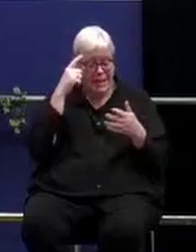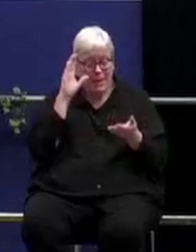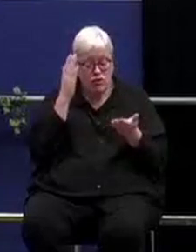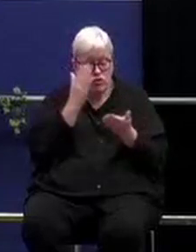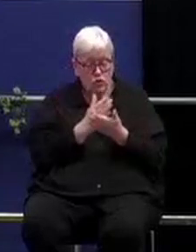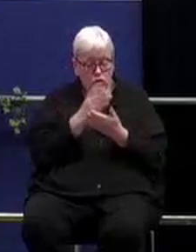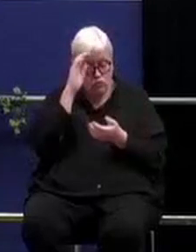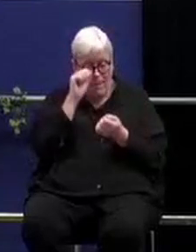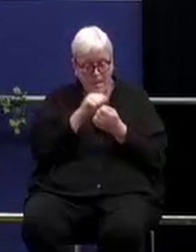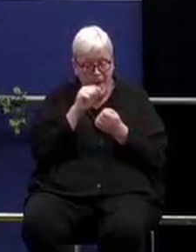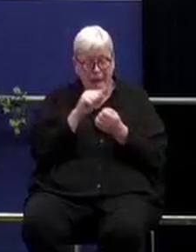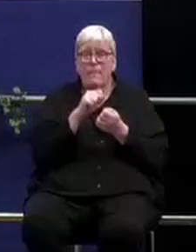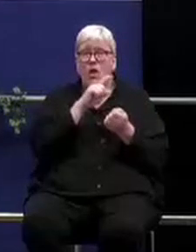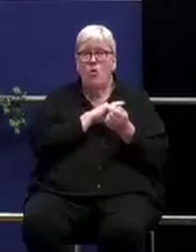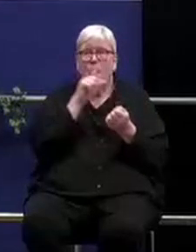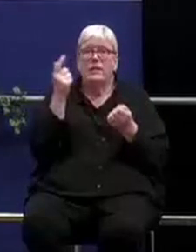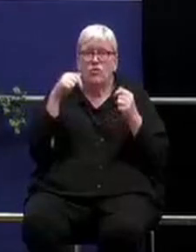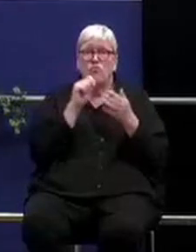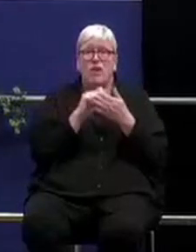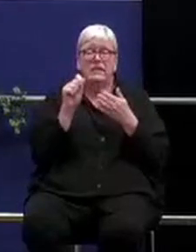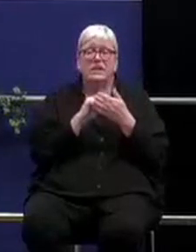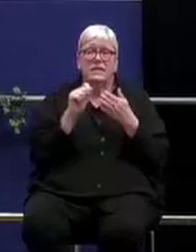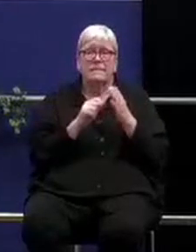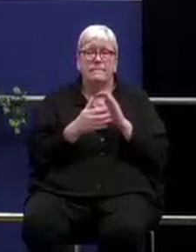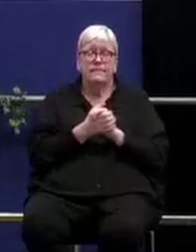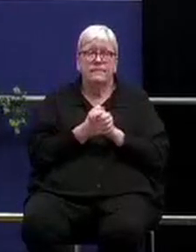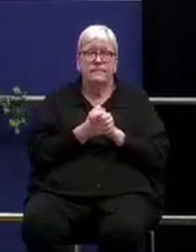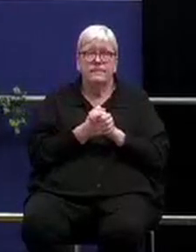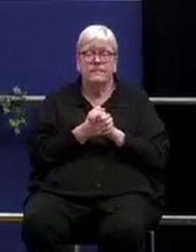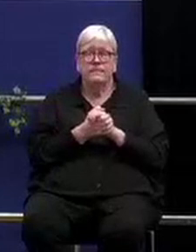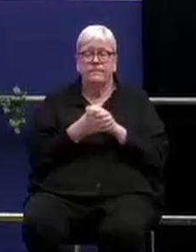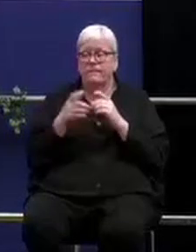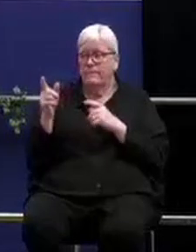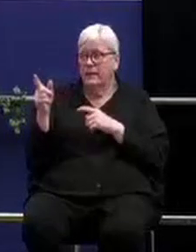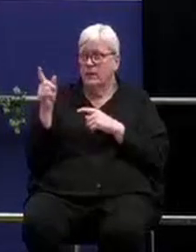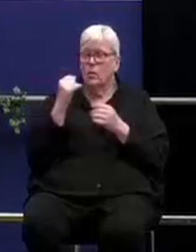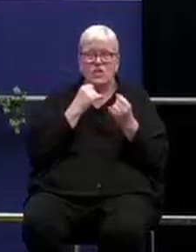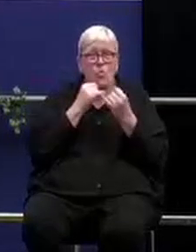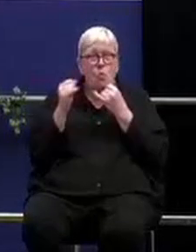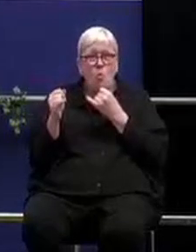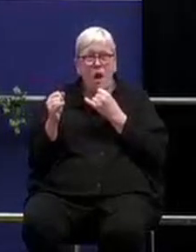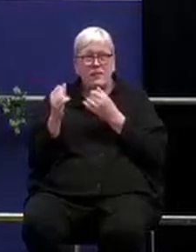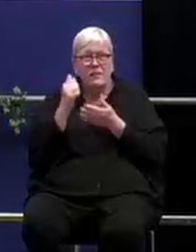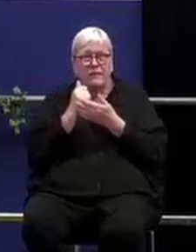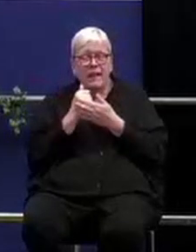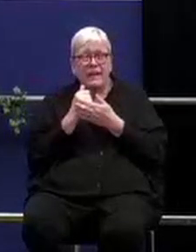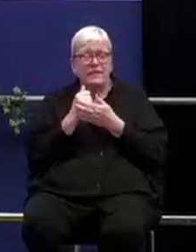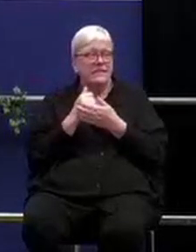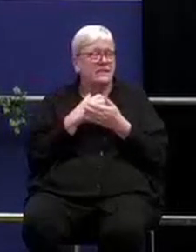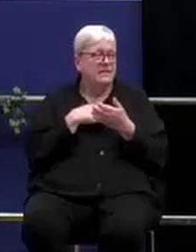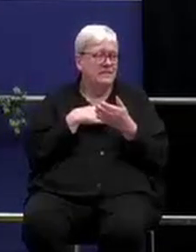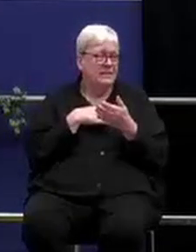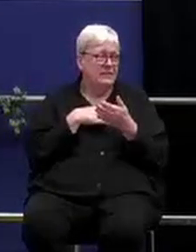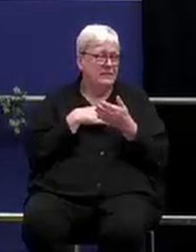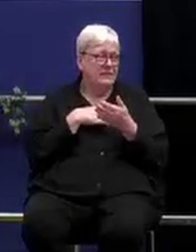you remember why you're writing what you're writing. What's the worst piece of writing advice you've ever received? I think I've said this one to